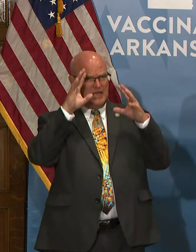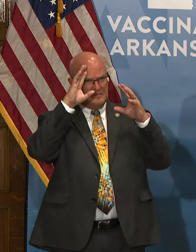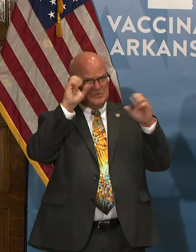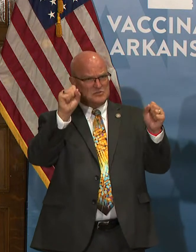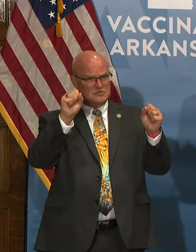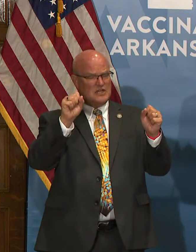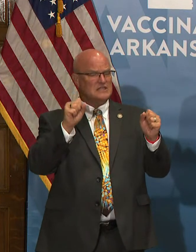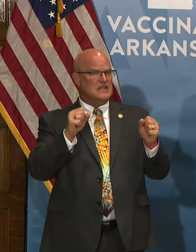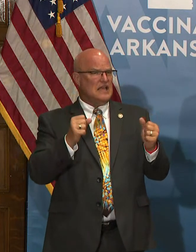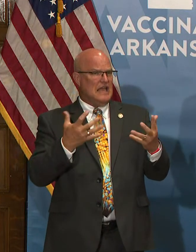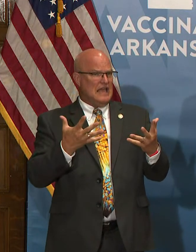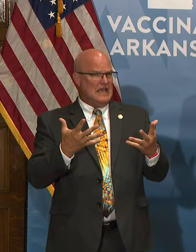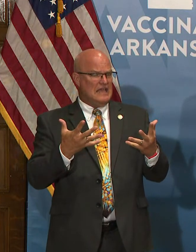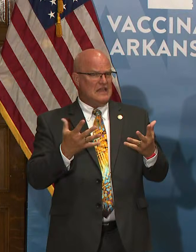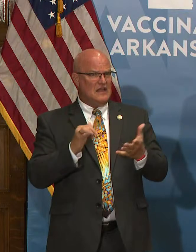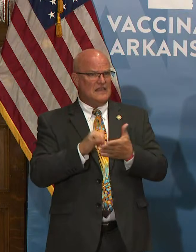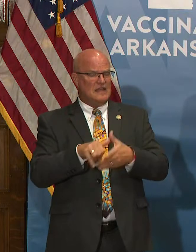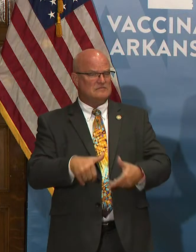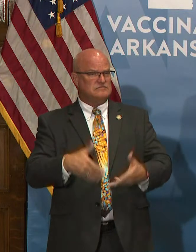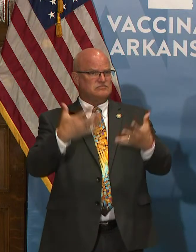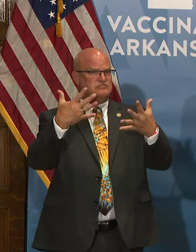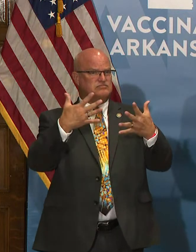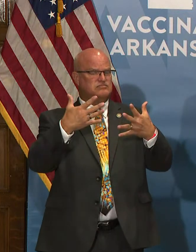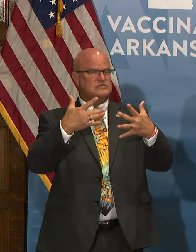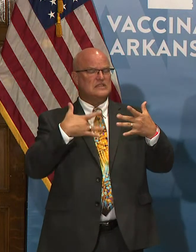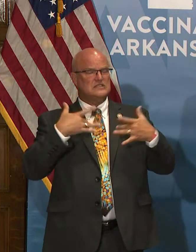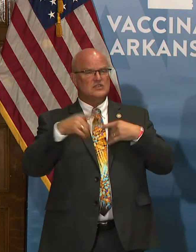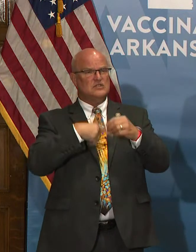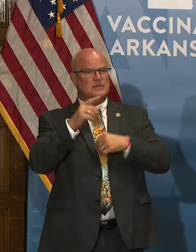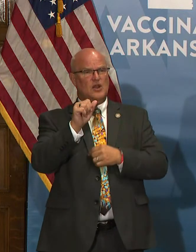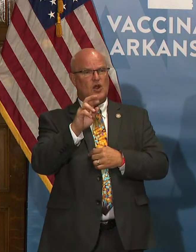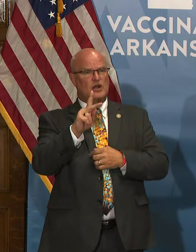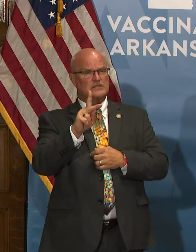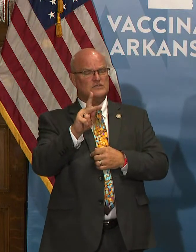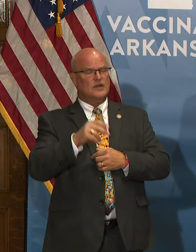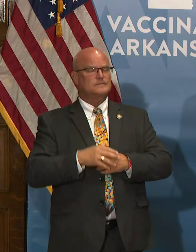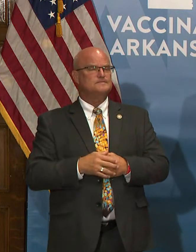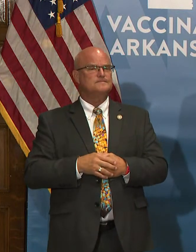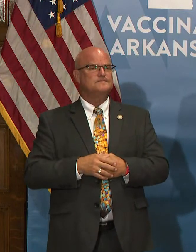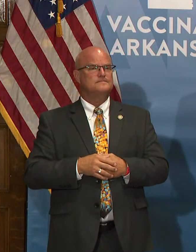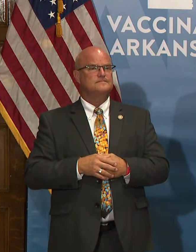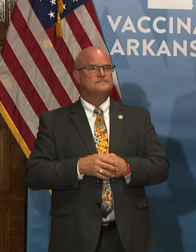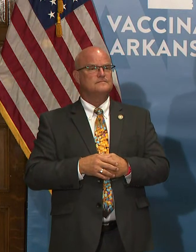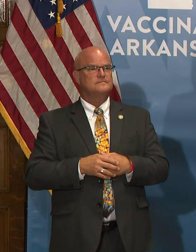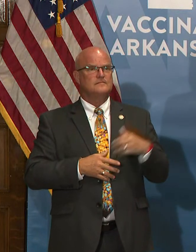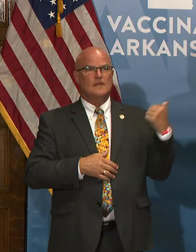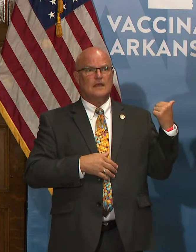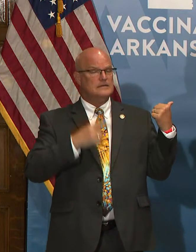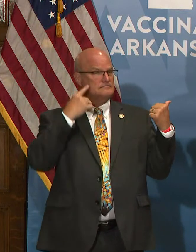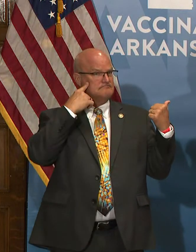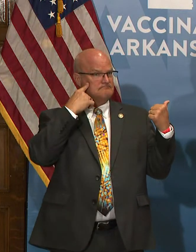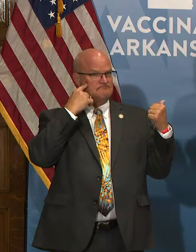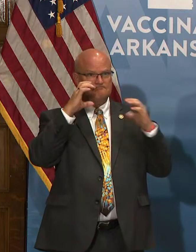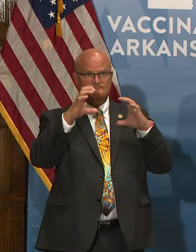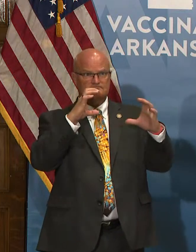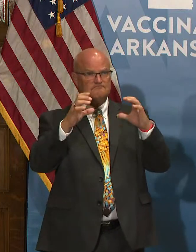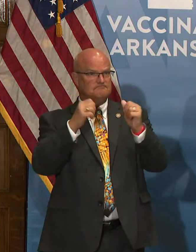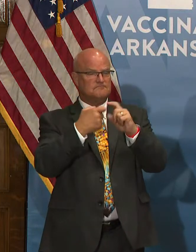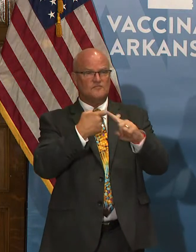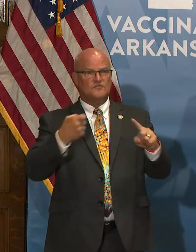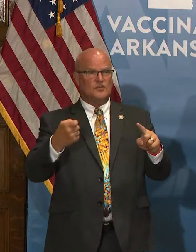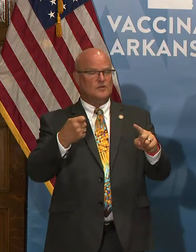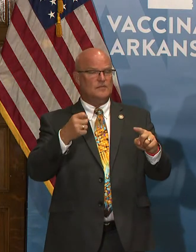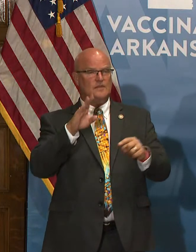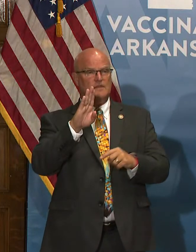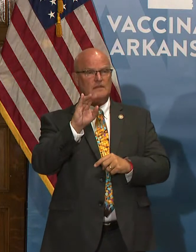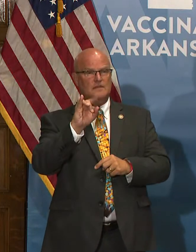with the law here blocked, does that raise any concerns about Arkansas's ban? I have not had any communication from the